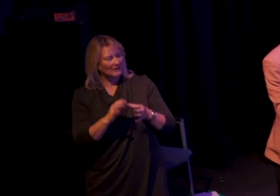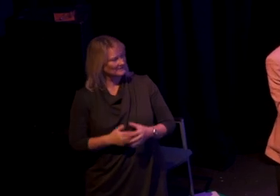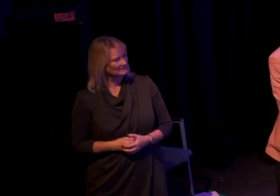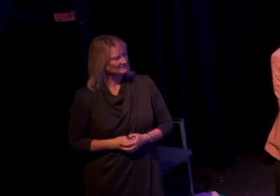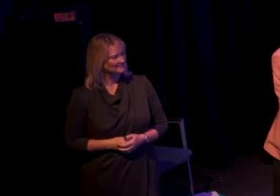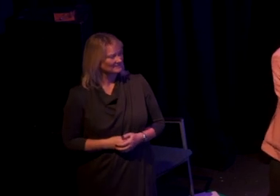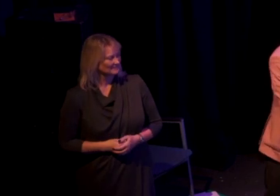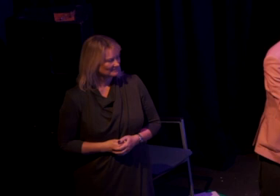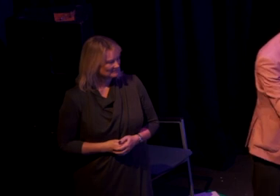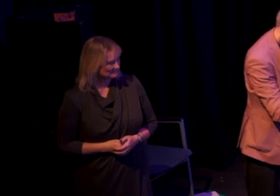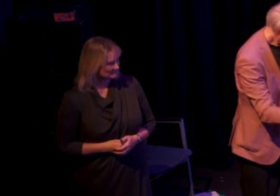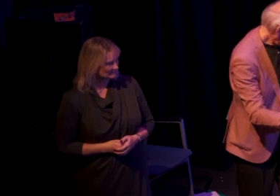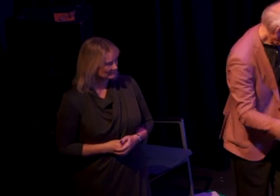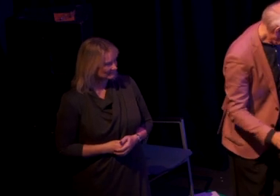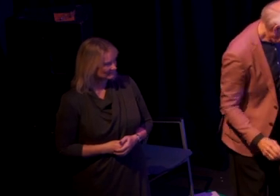here.